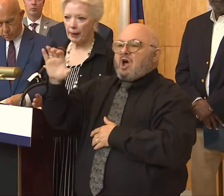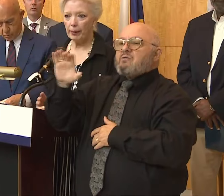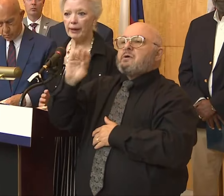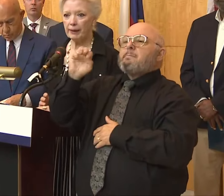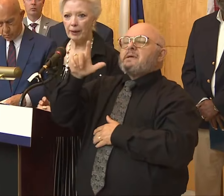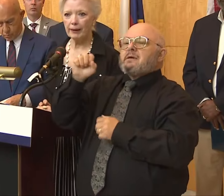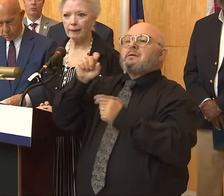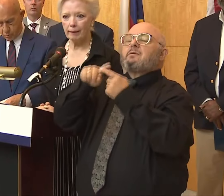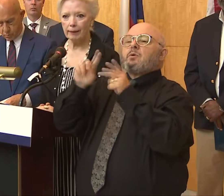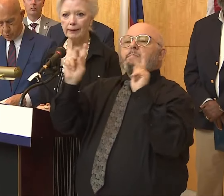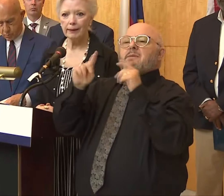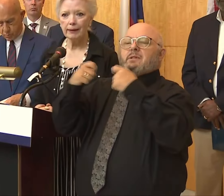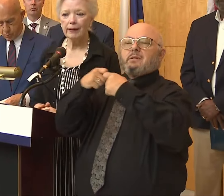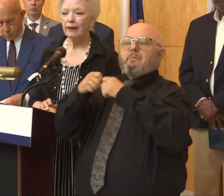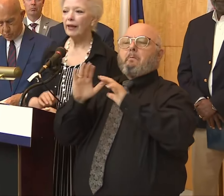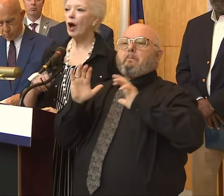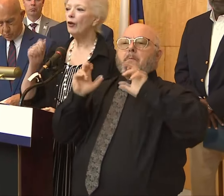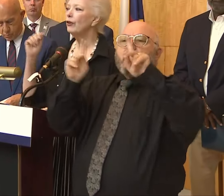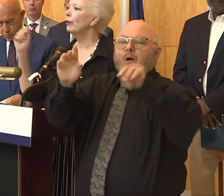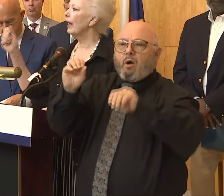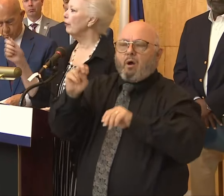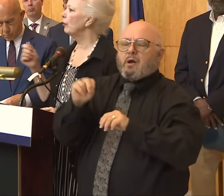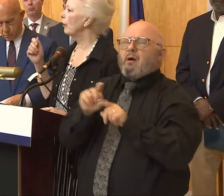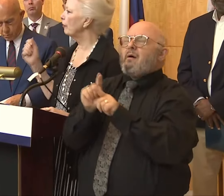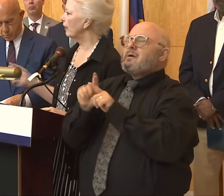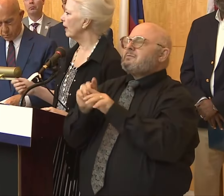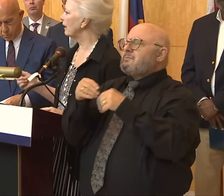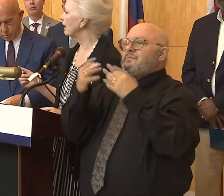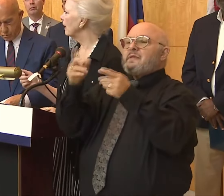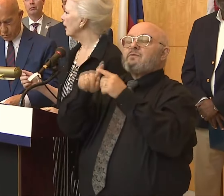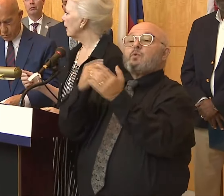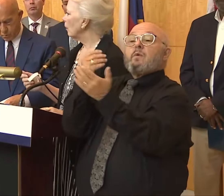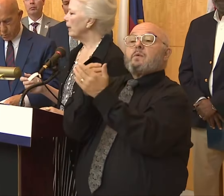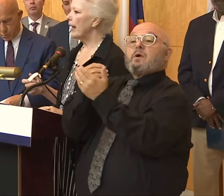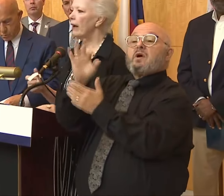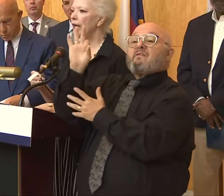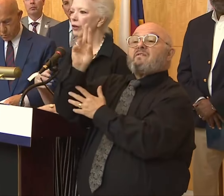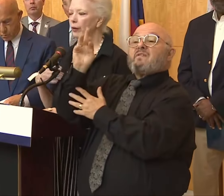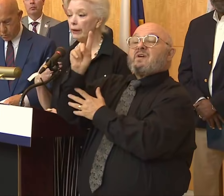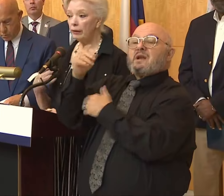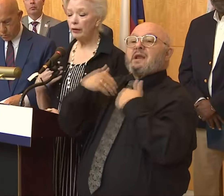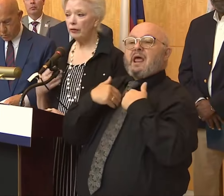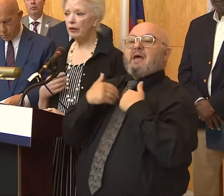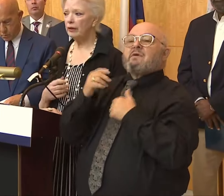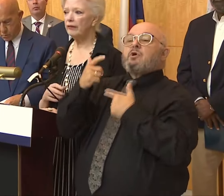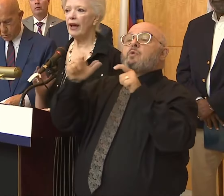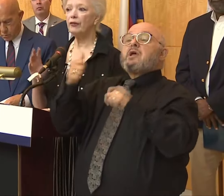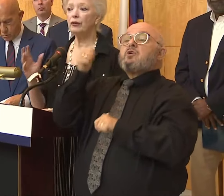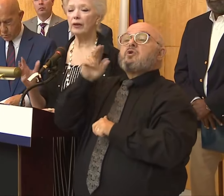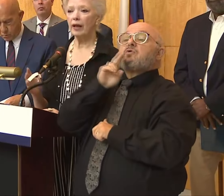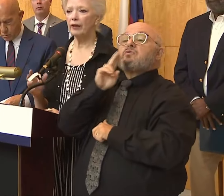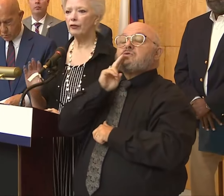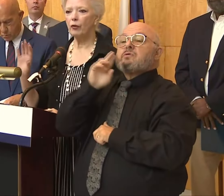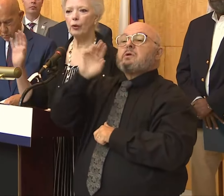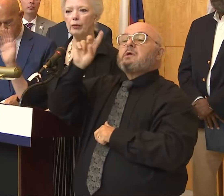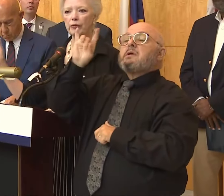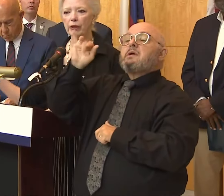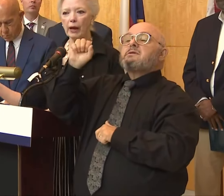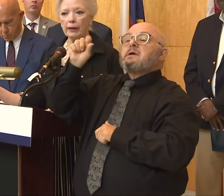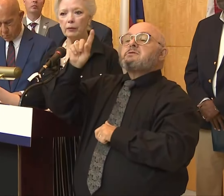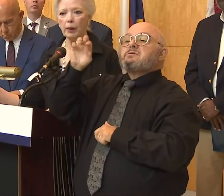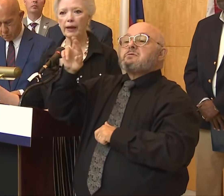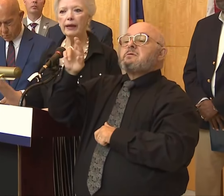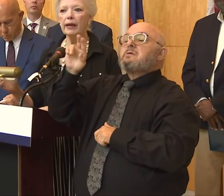people's power came back on. They also gave to a fund. We now have the Greater Houston Disaster Alliance, formed